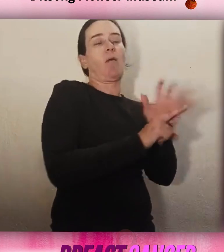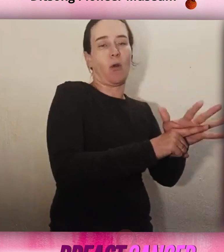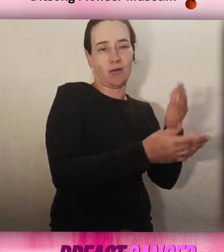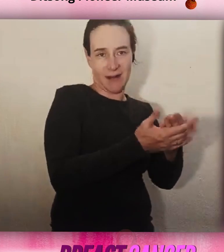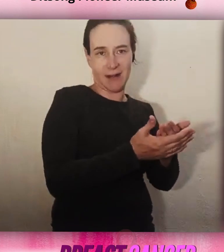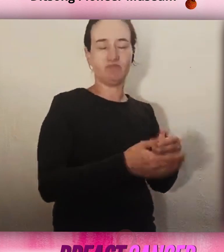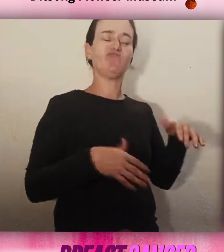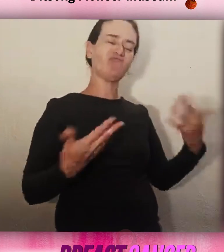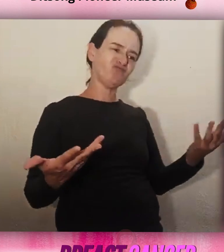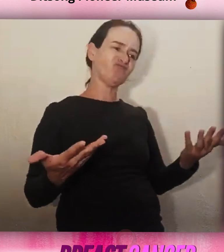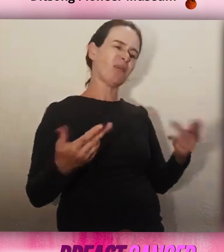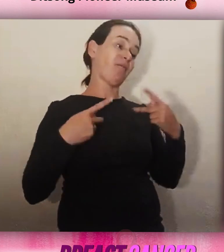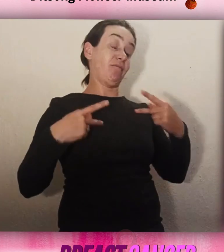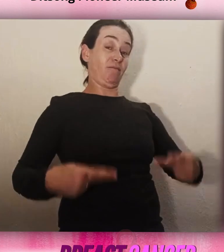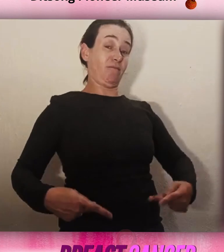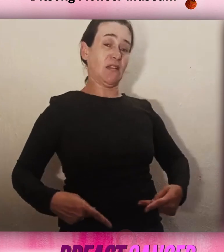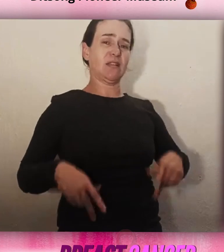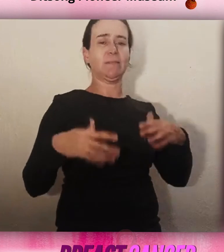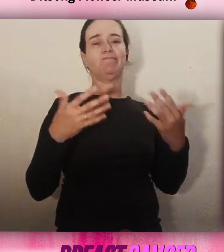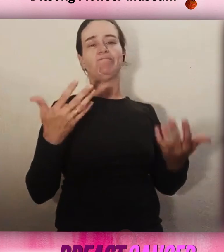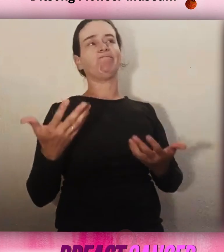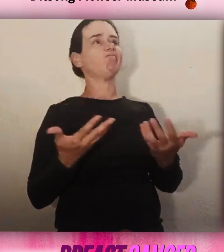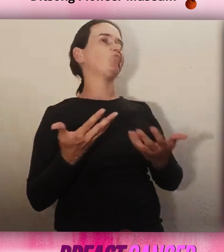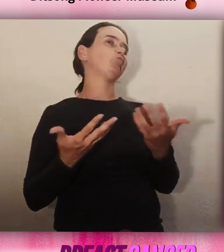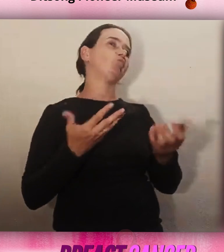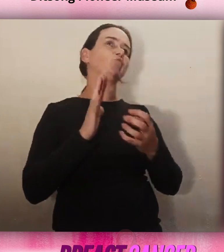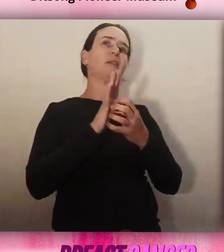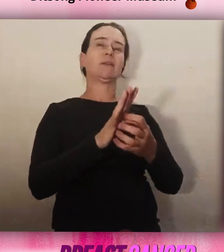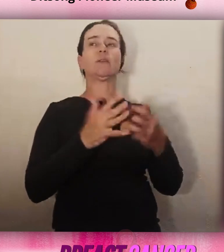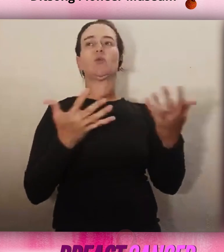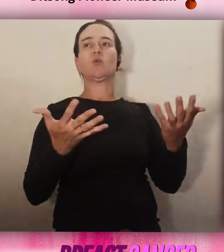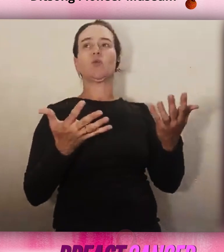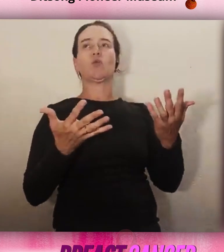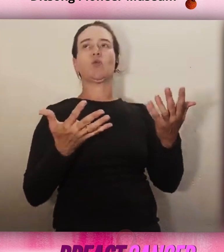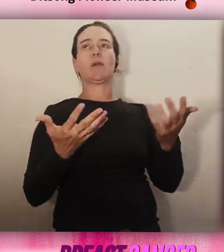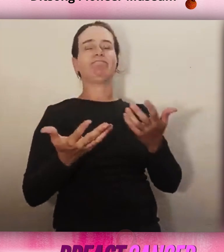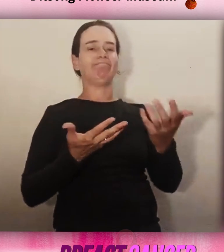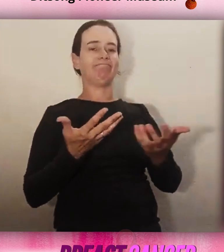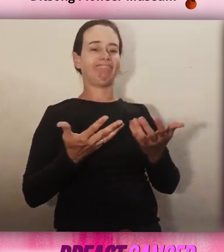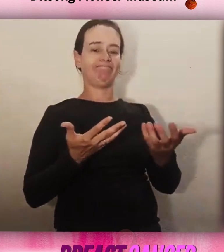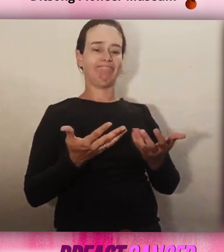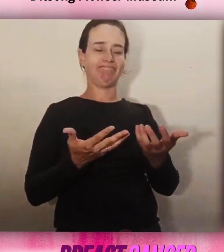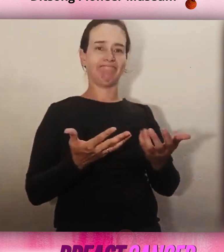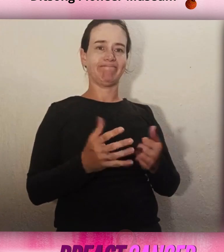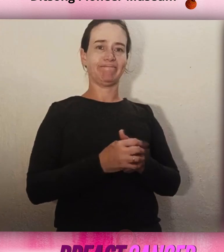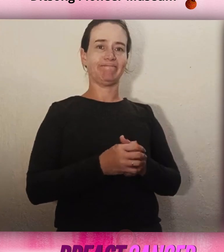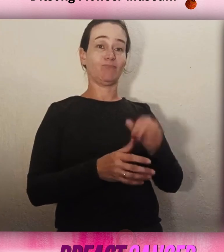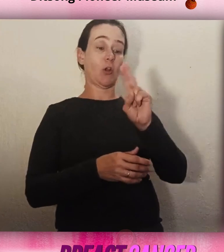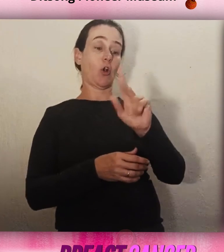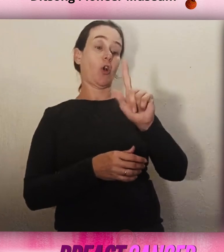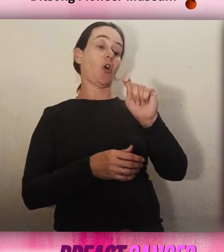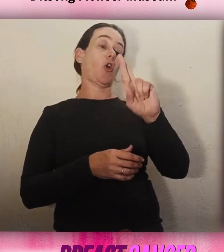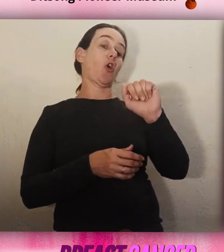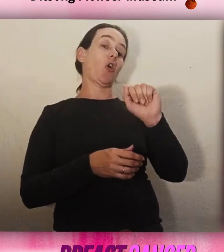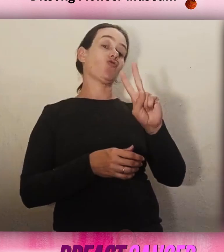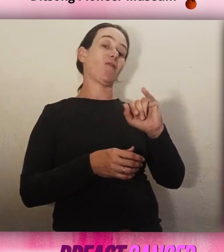it's basically causes. Okay. We have your physical causes, Yeah. which is, for example, exposure to